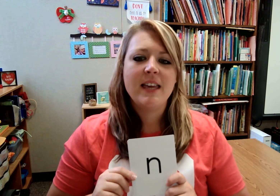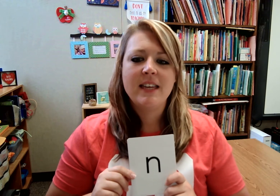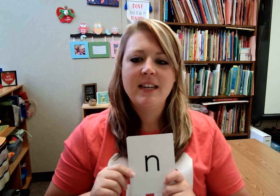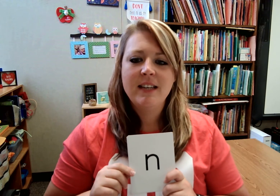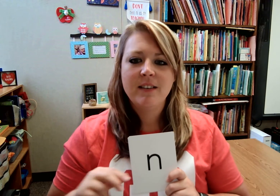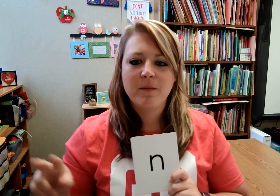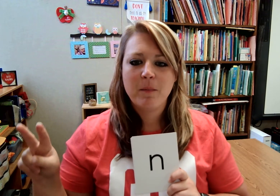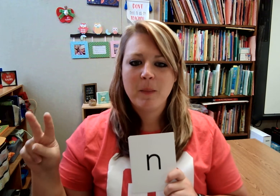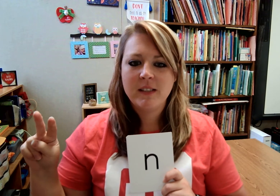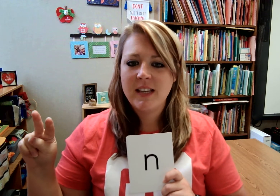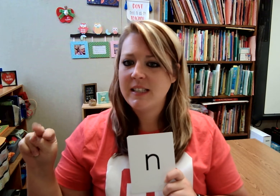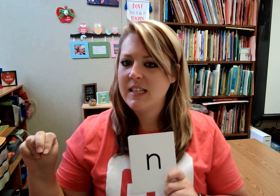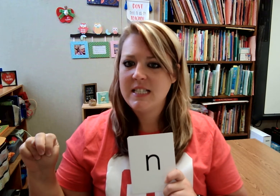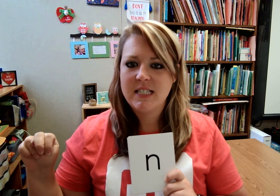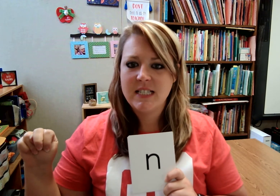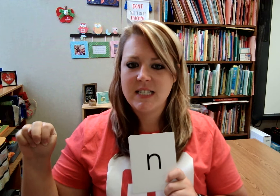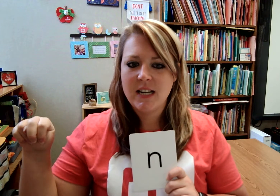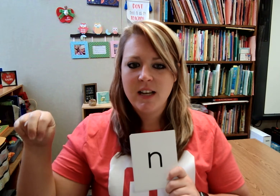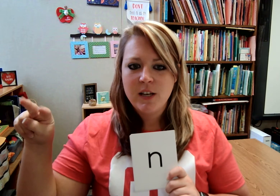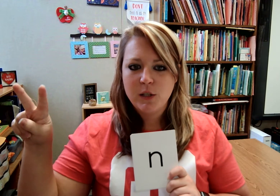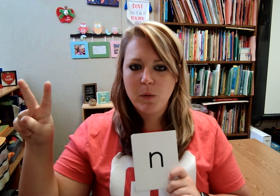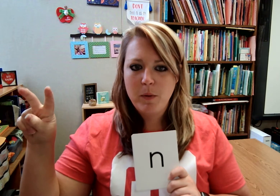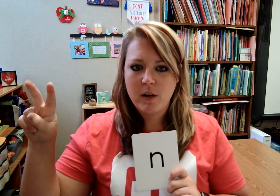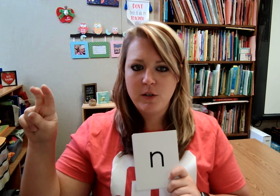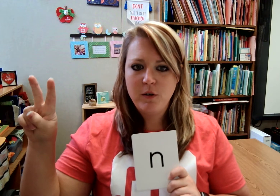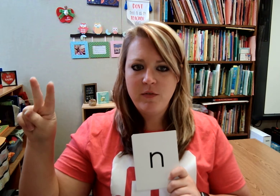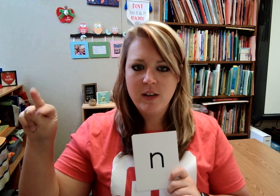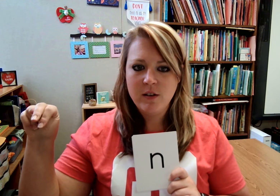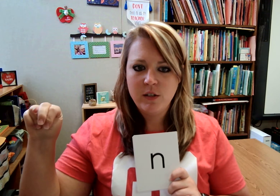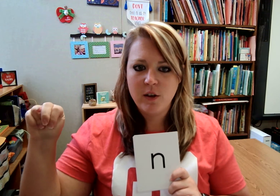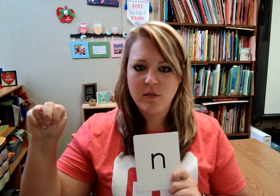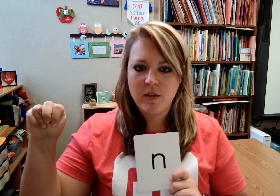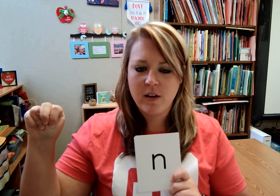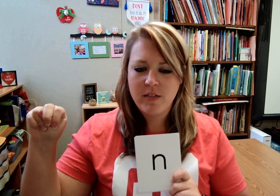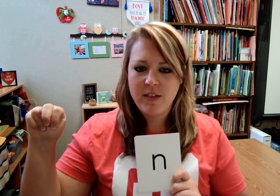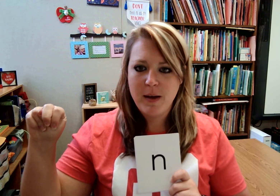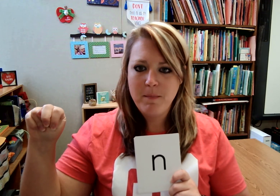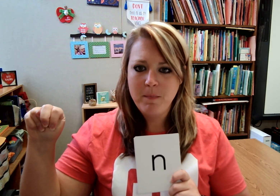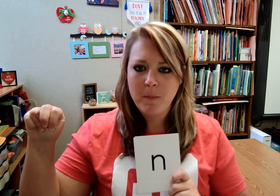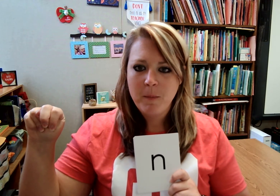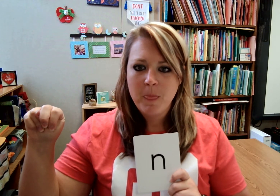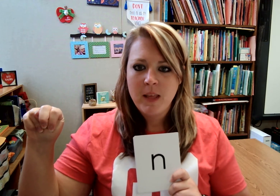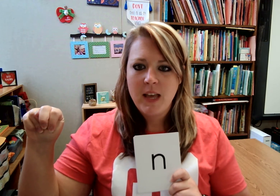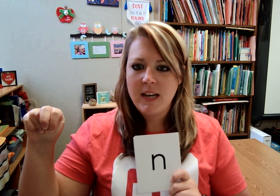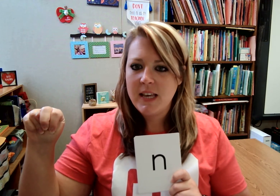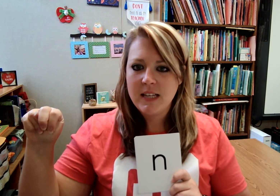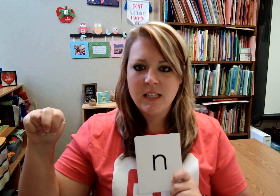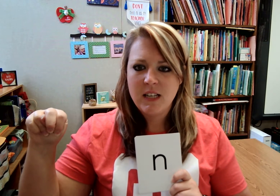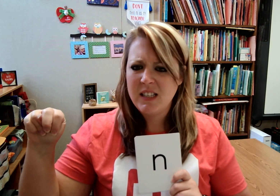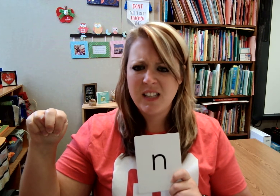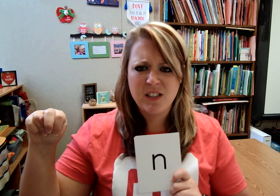N says n. So we'll put our 2 fingers over our thumb, and in, he says